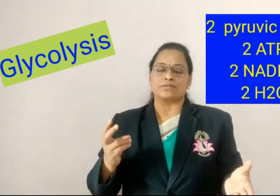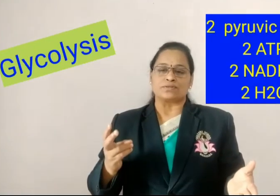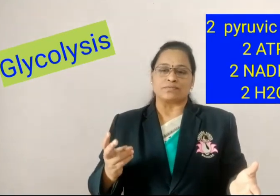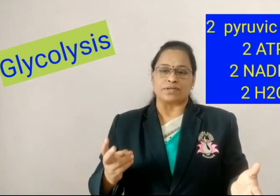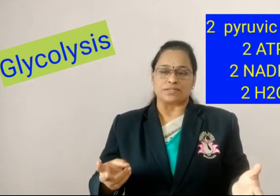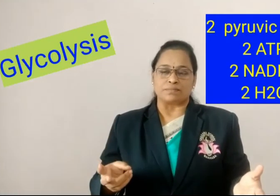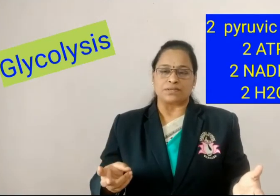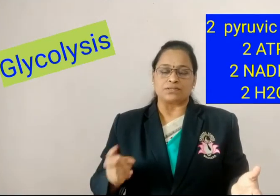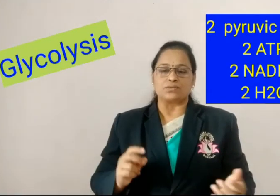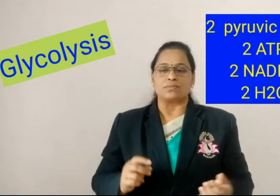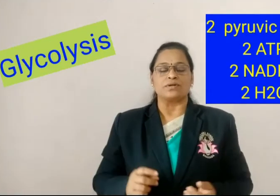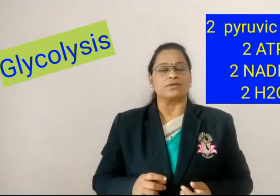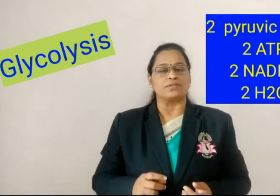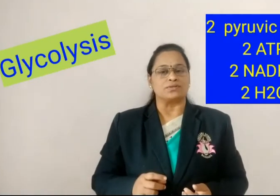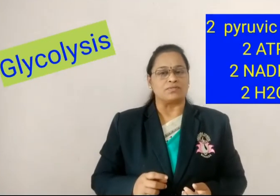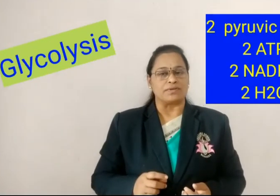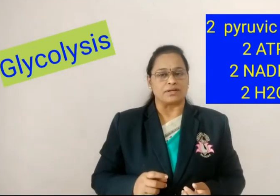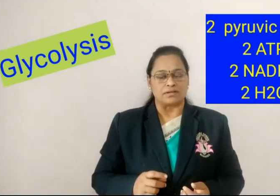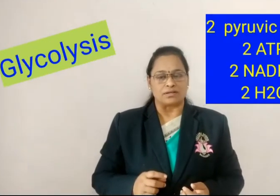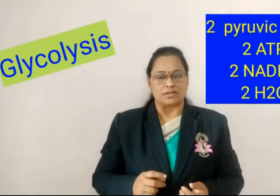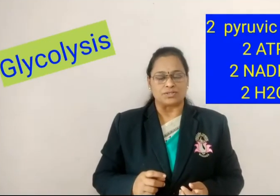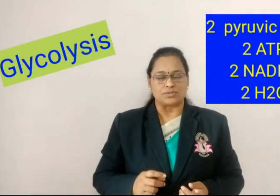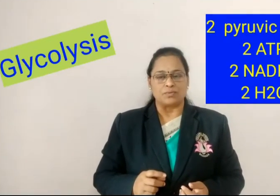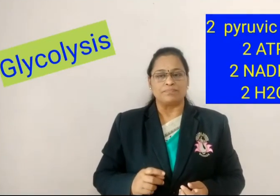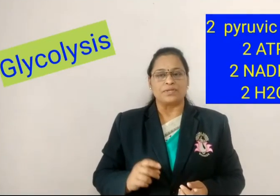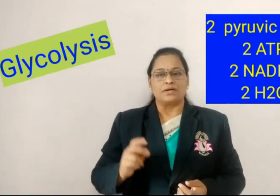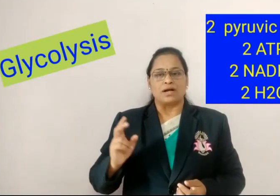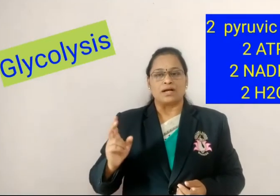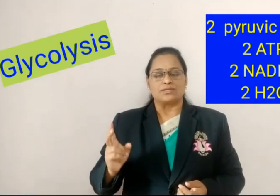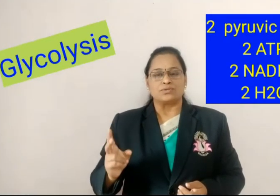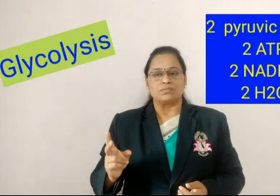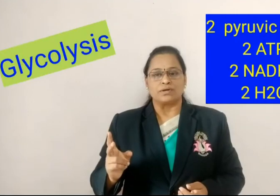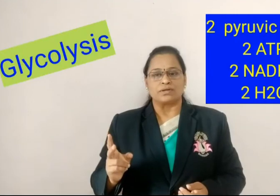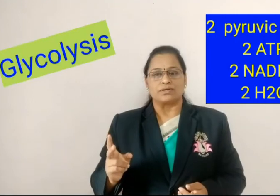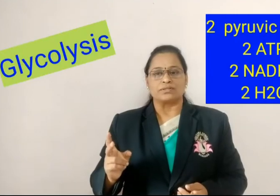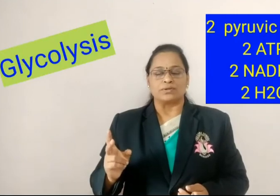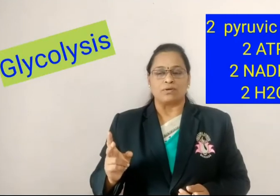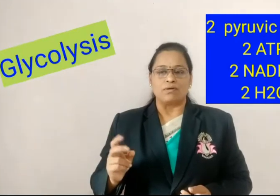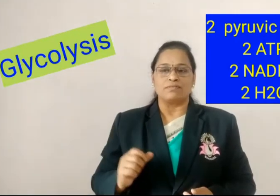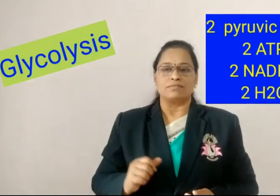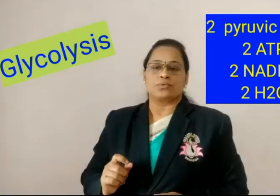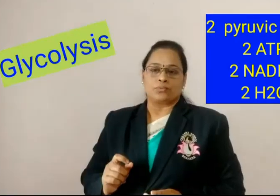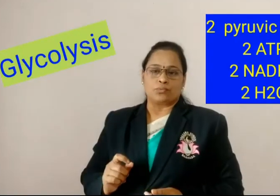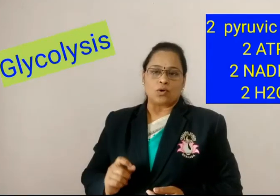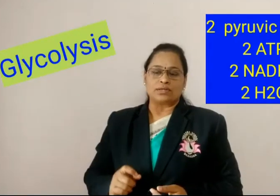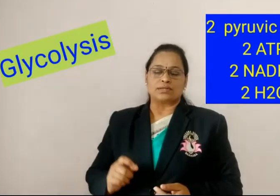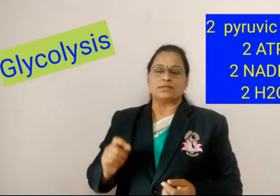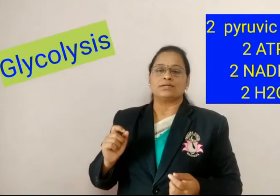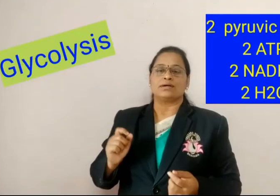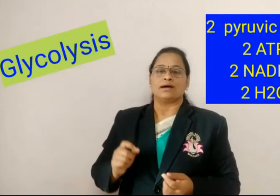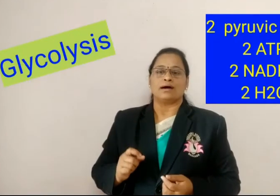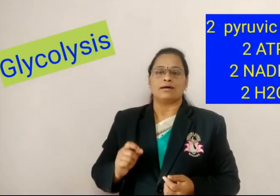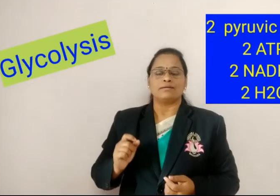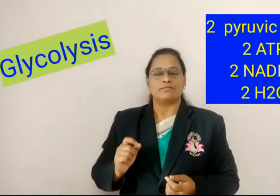of ATP, 2 molecules of NADH2 and 2 molecules of water are